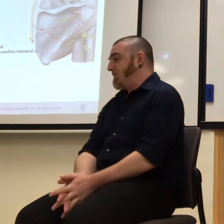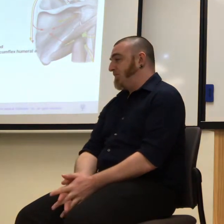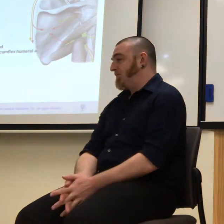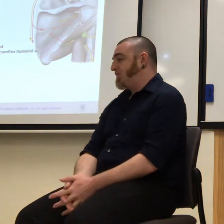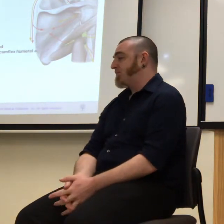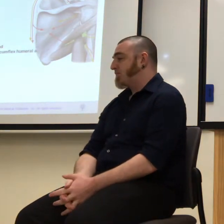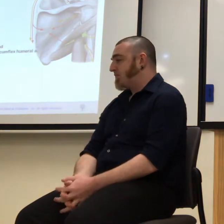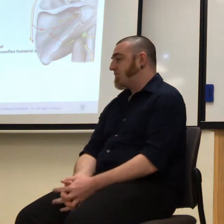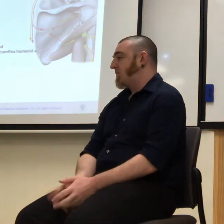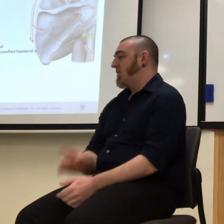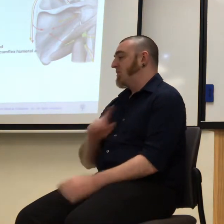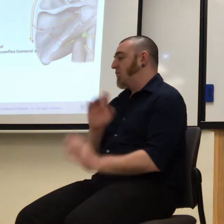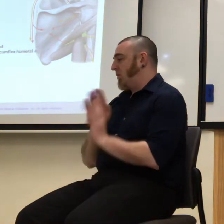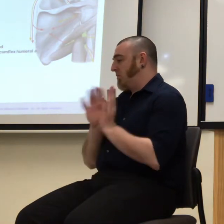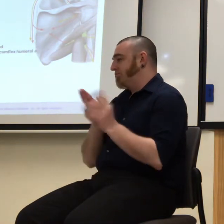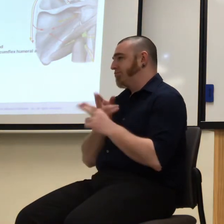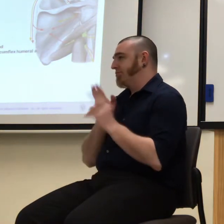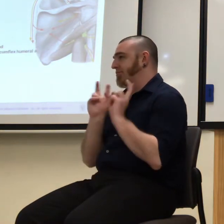humerus,